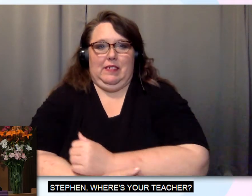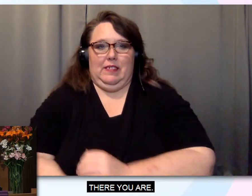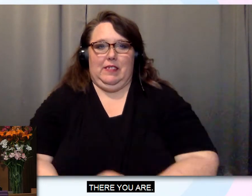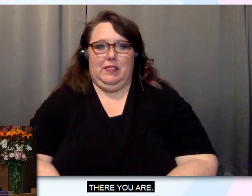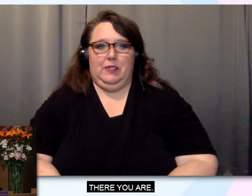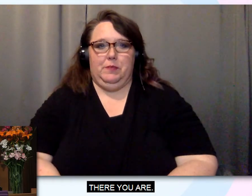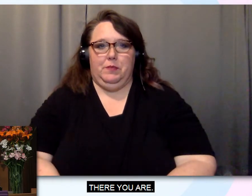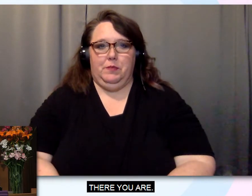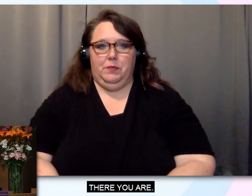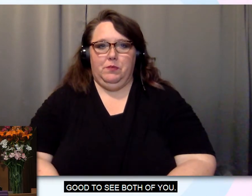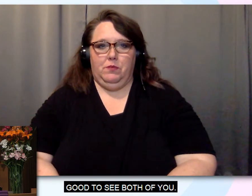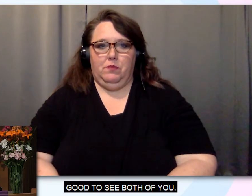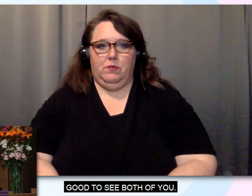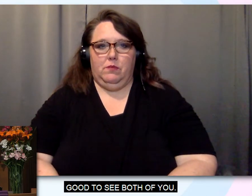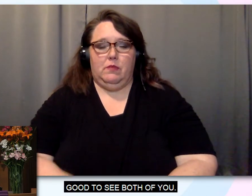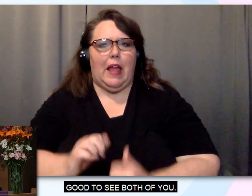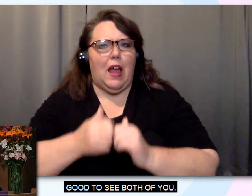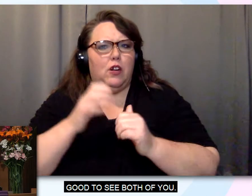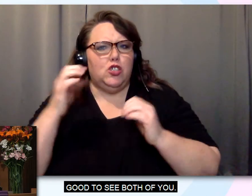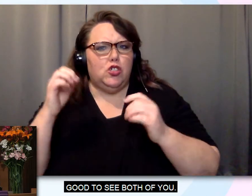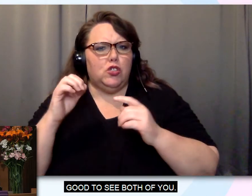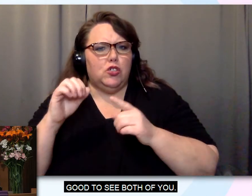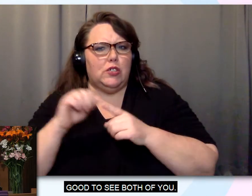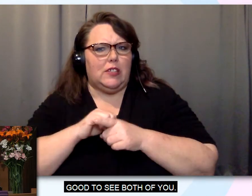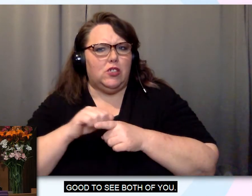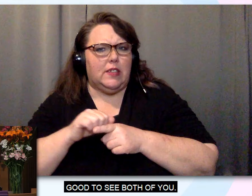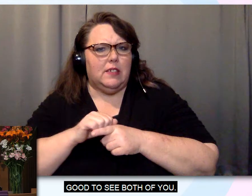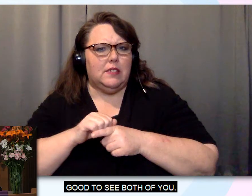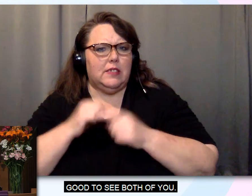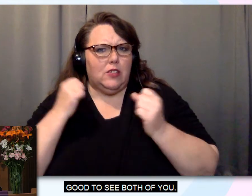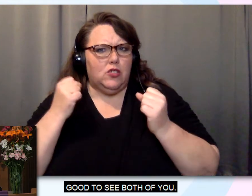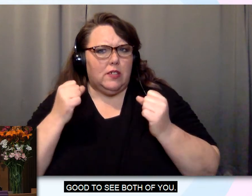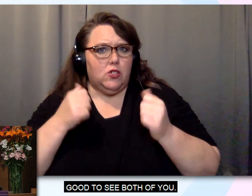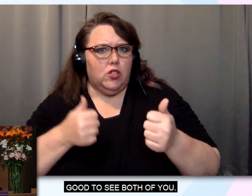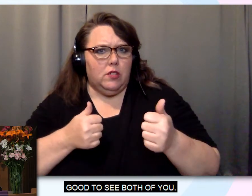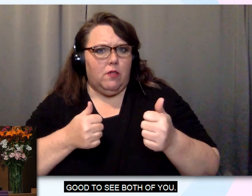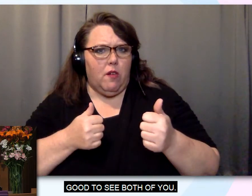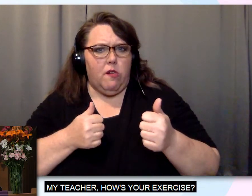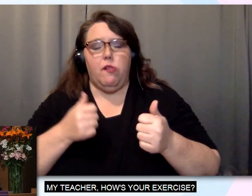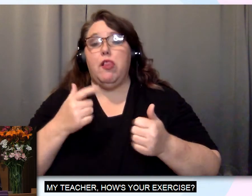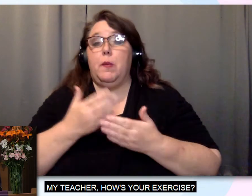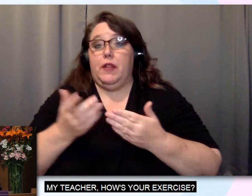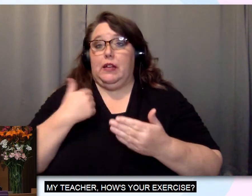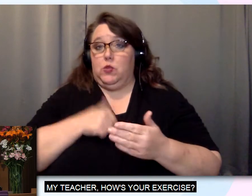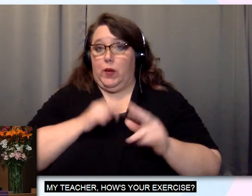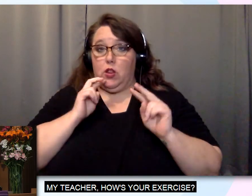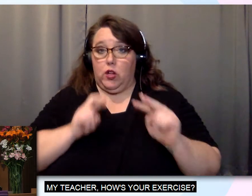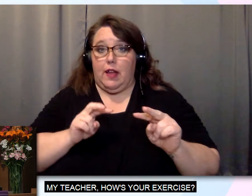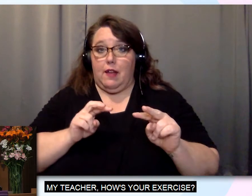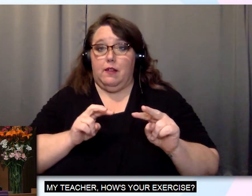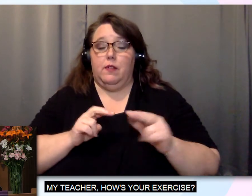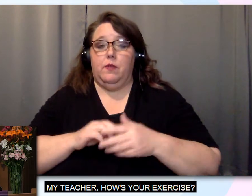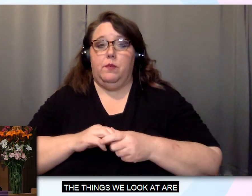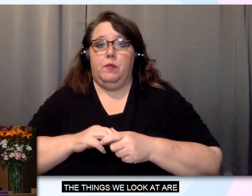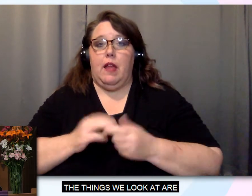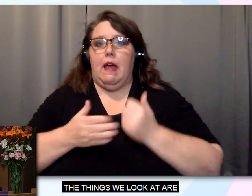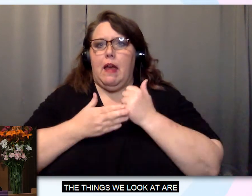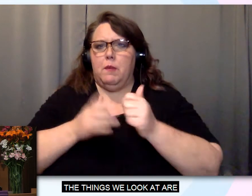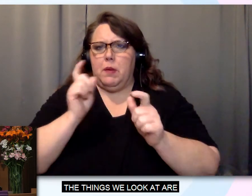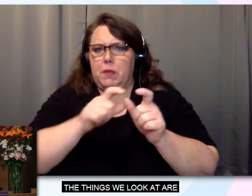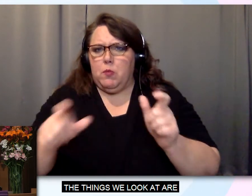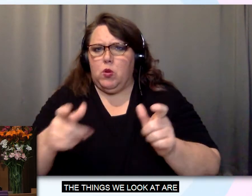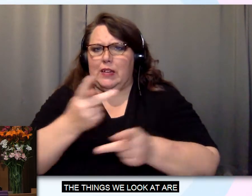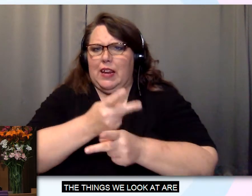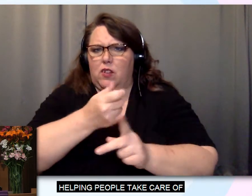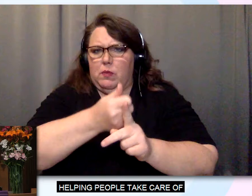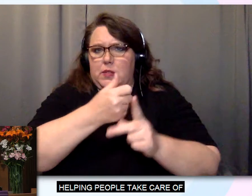you. Good. Yeah. Stephen, how's your exercise? All right, good. The things we look at